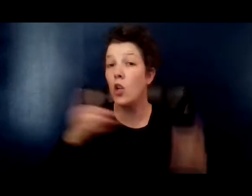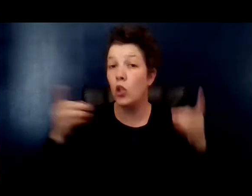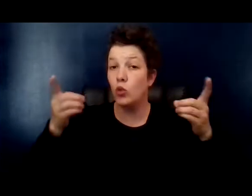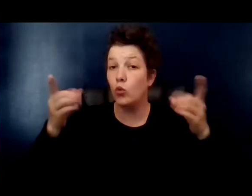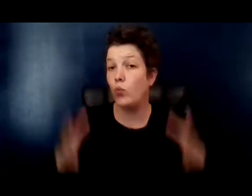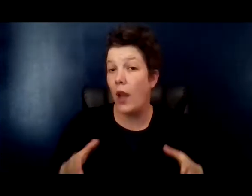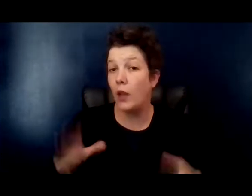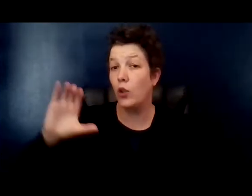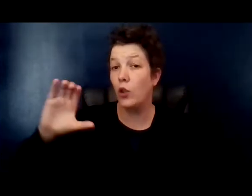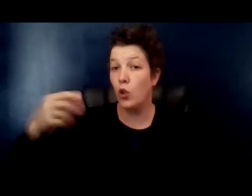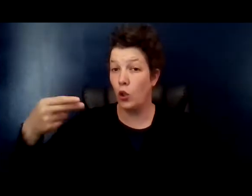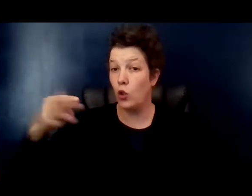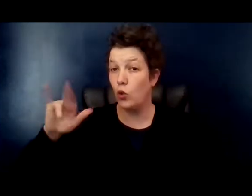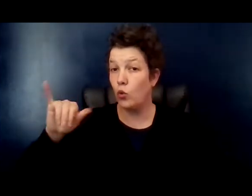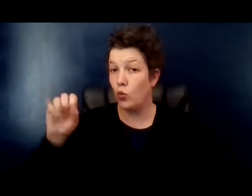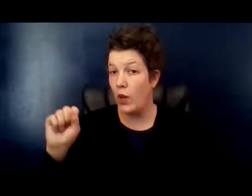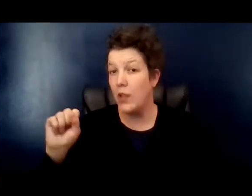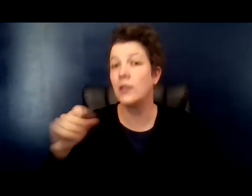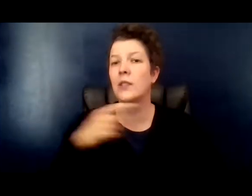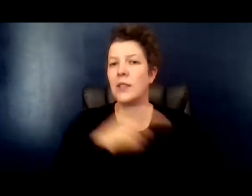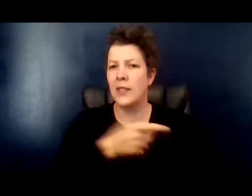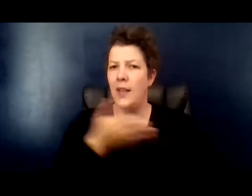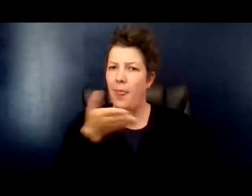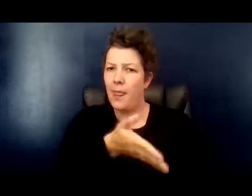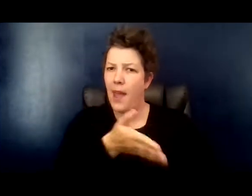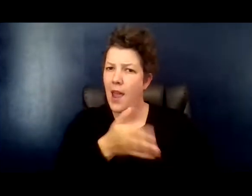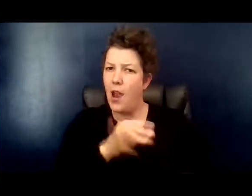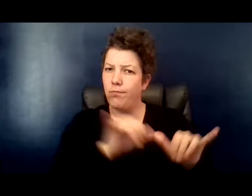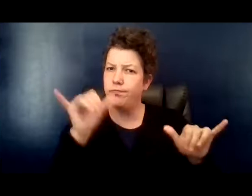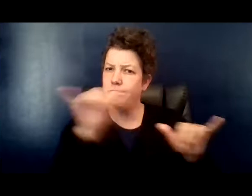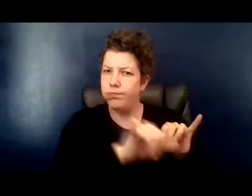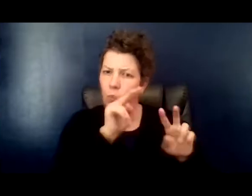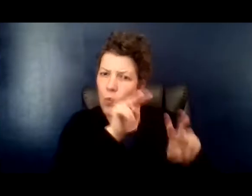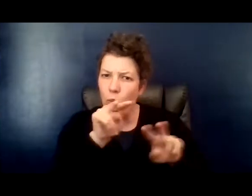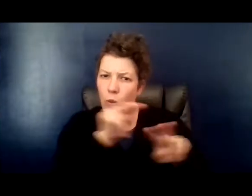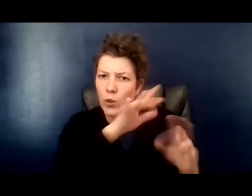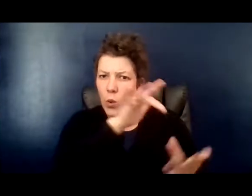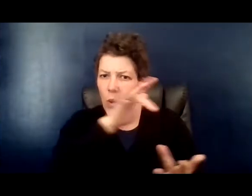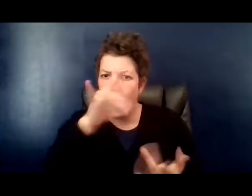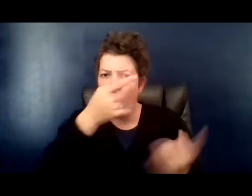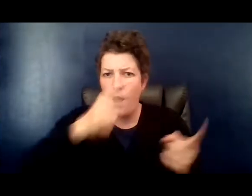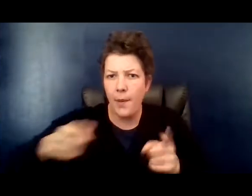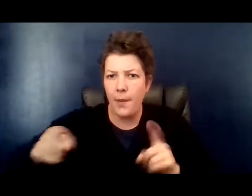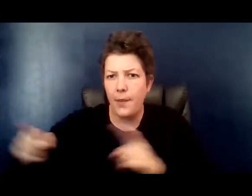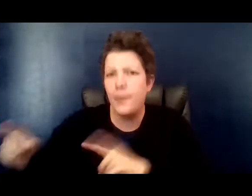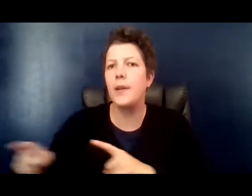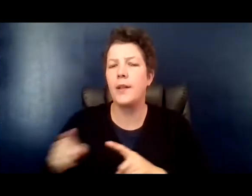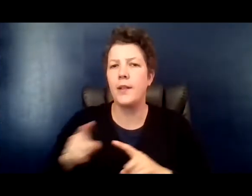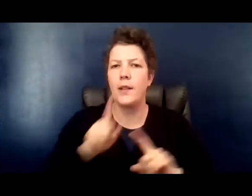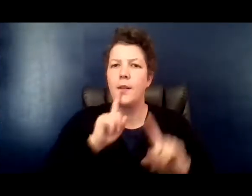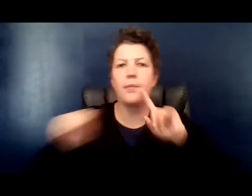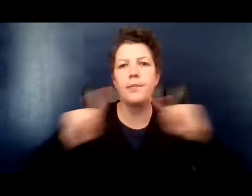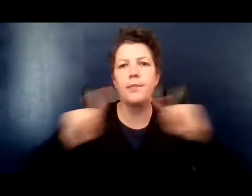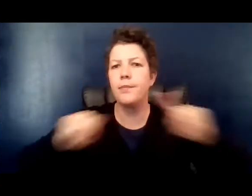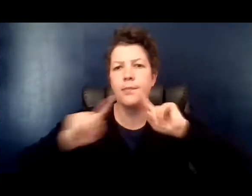several hours before the touchdown of the tornado and has been there every day since. So again, really proud of